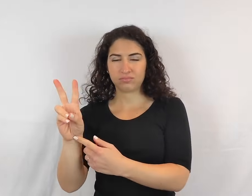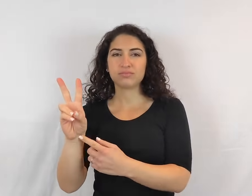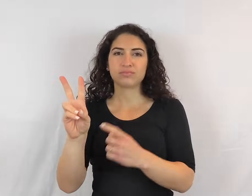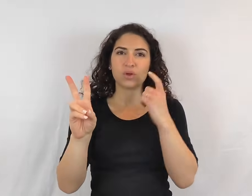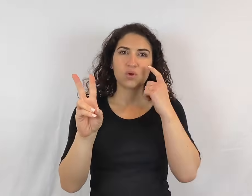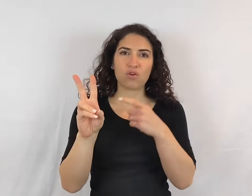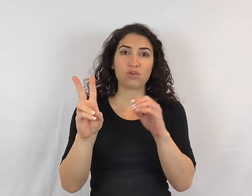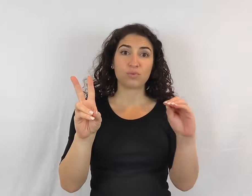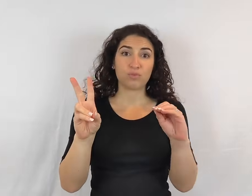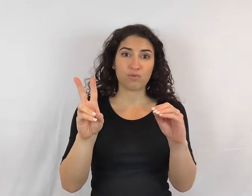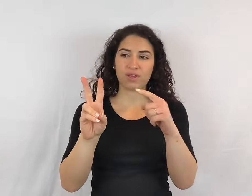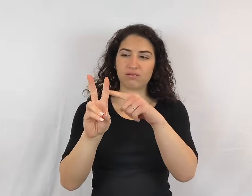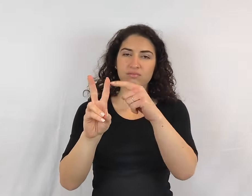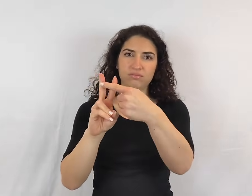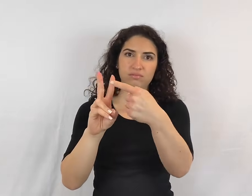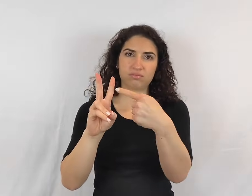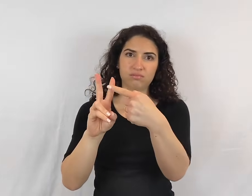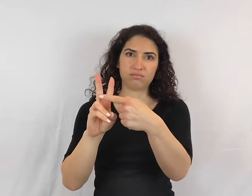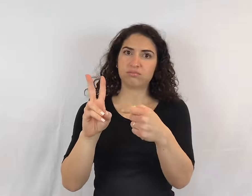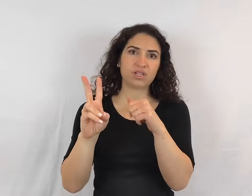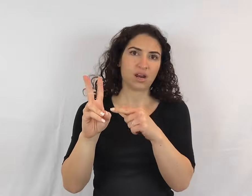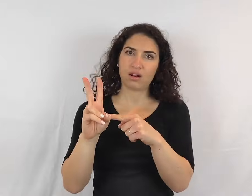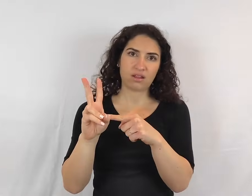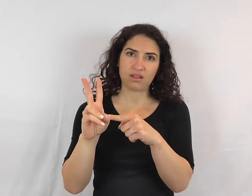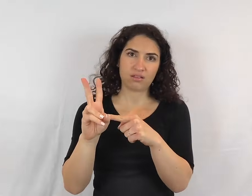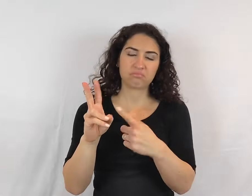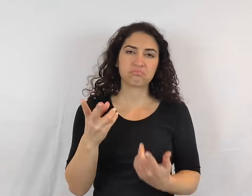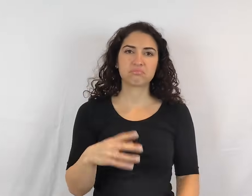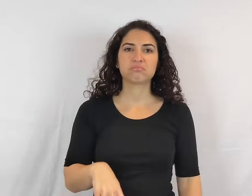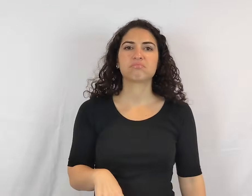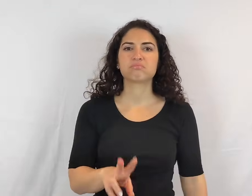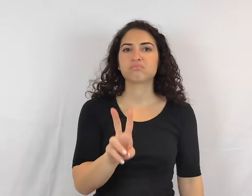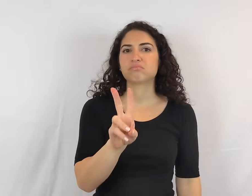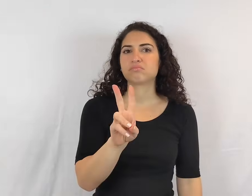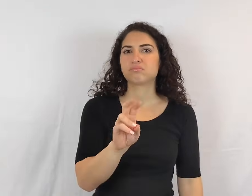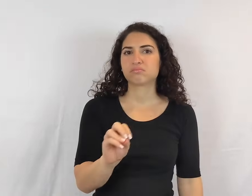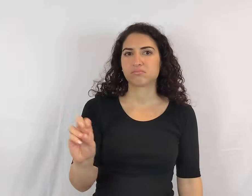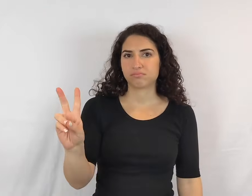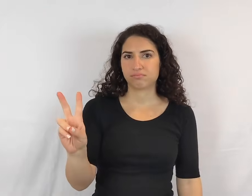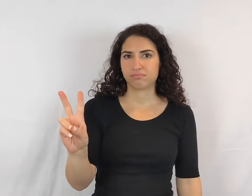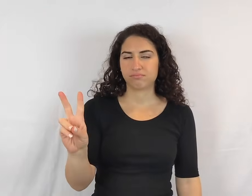201, 202. Notice the movement is just in these fingers, not the ones that are down.